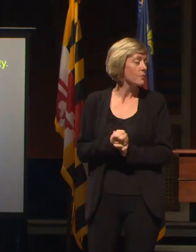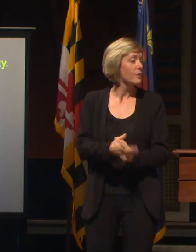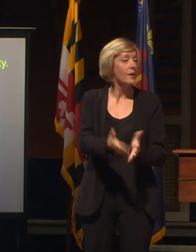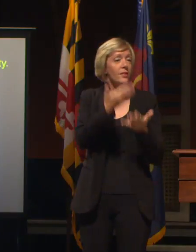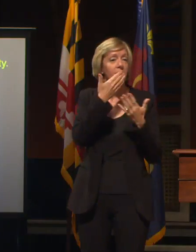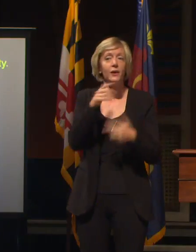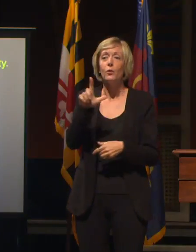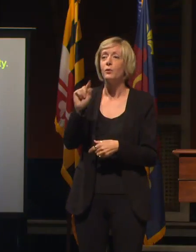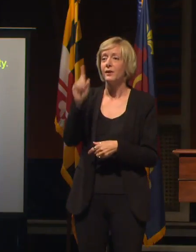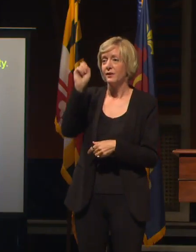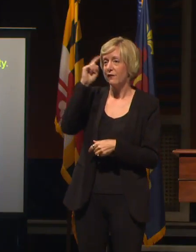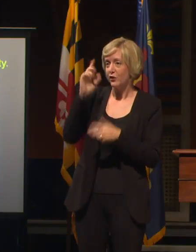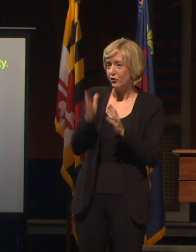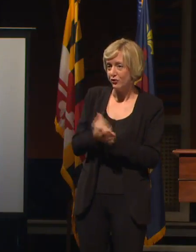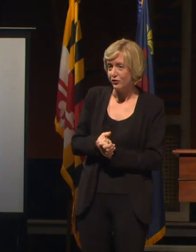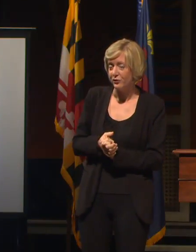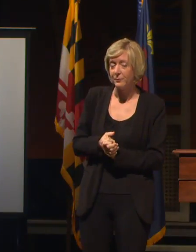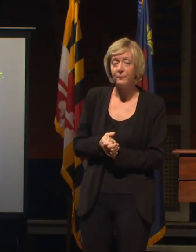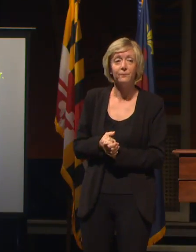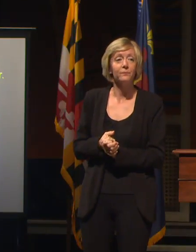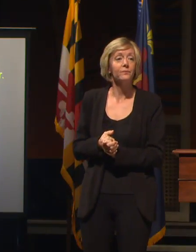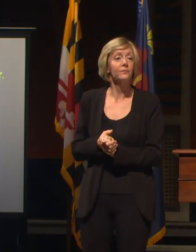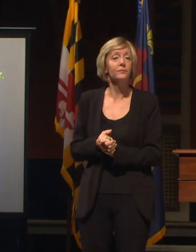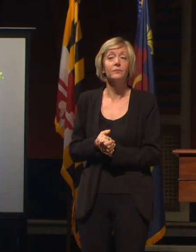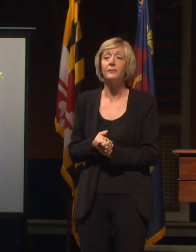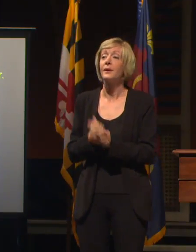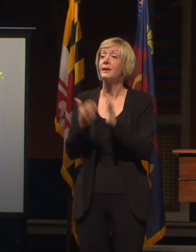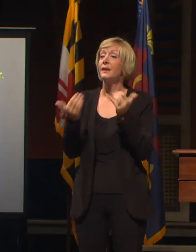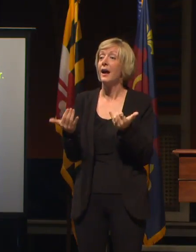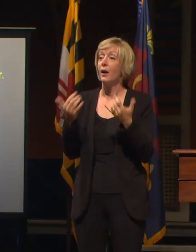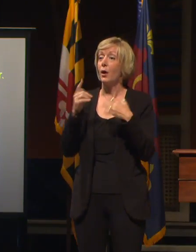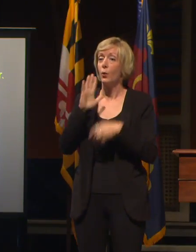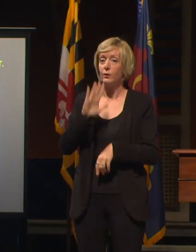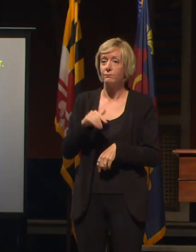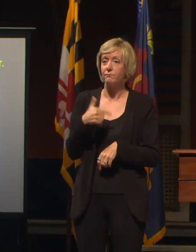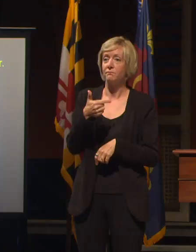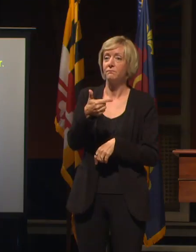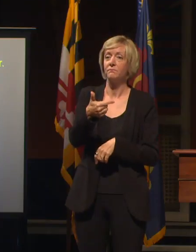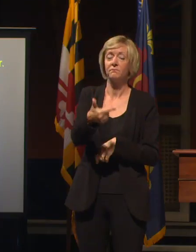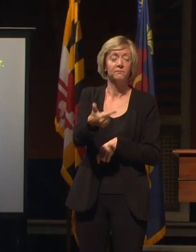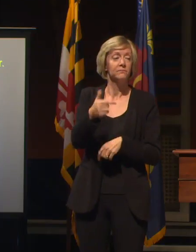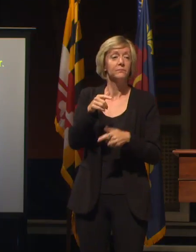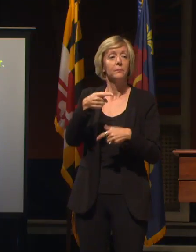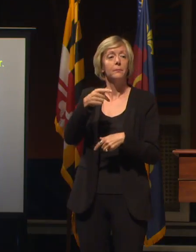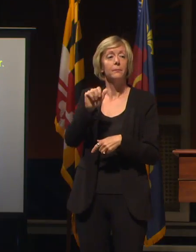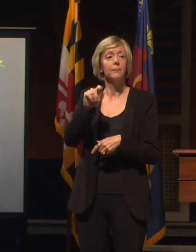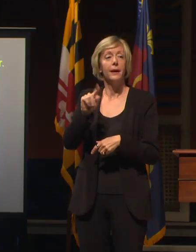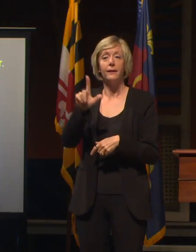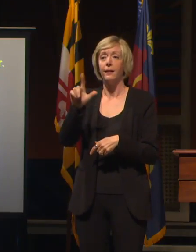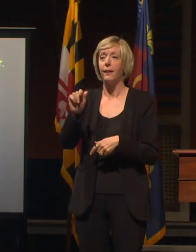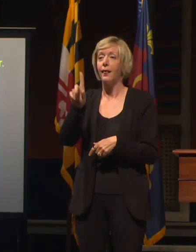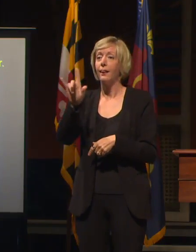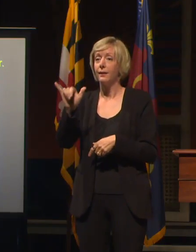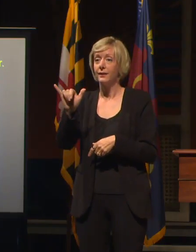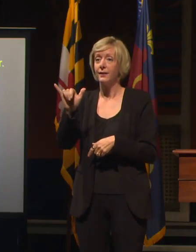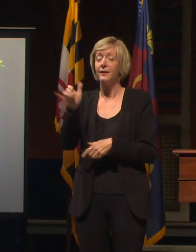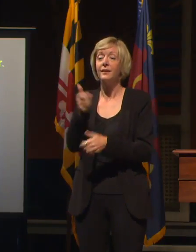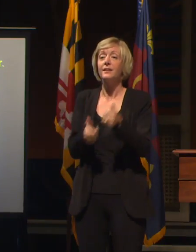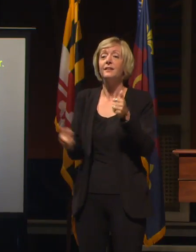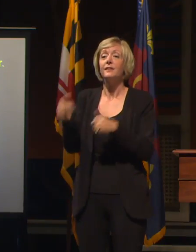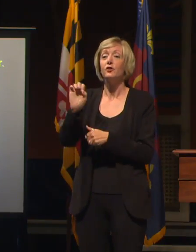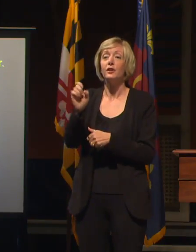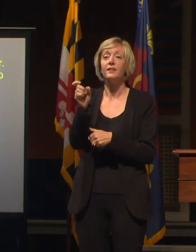Thank you, Lieutenant Governor. I would like to turn over the podium at this time to Pat Lally, Senior